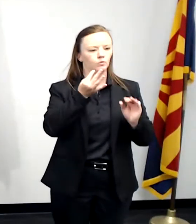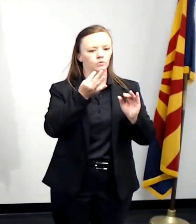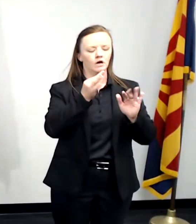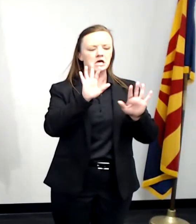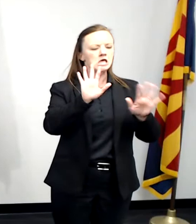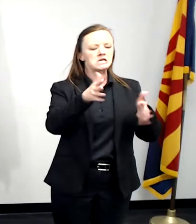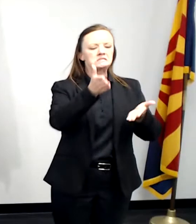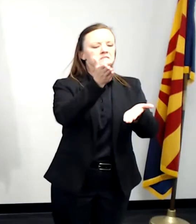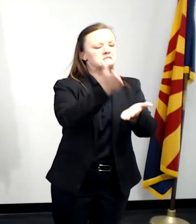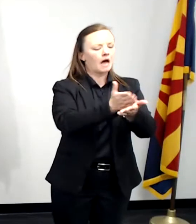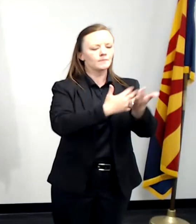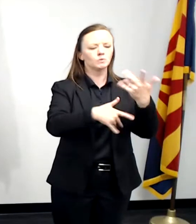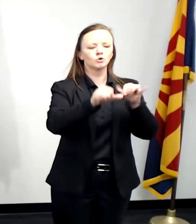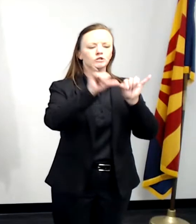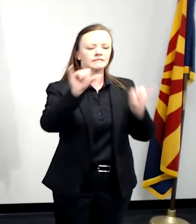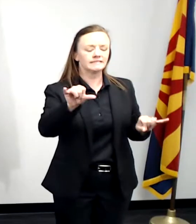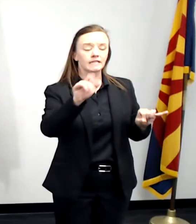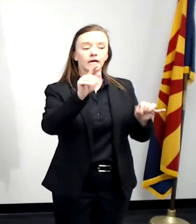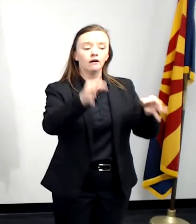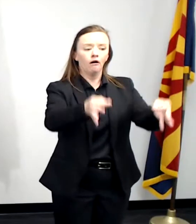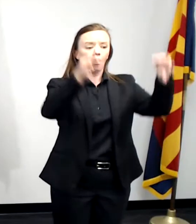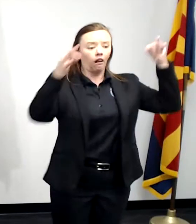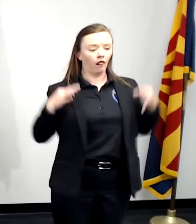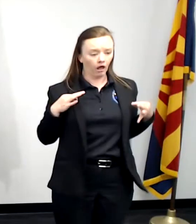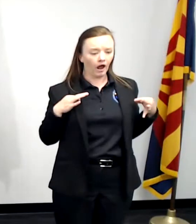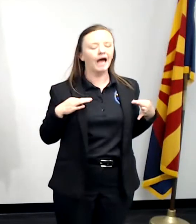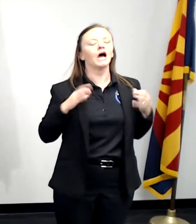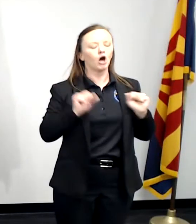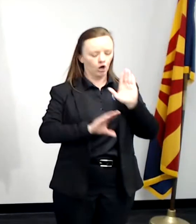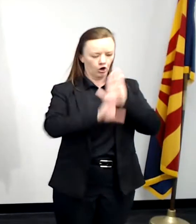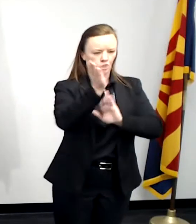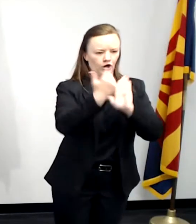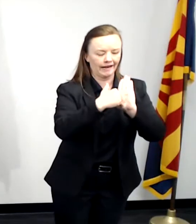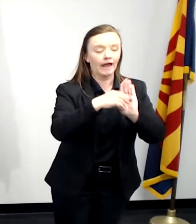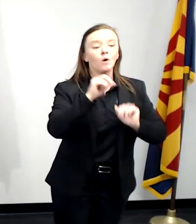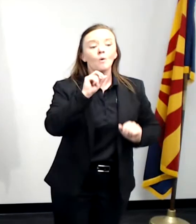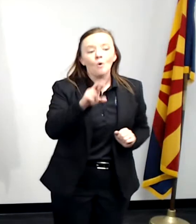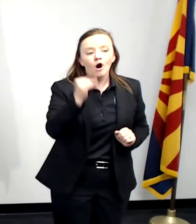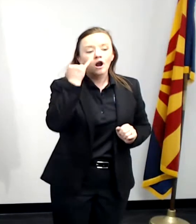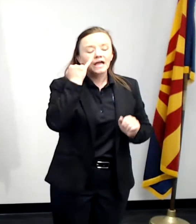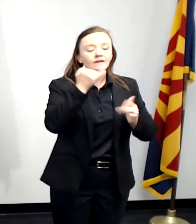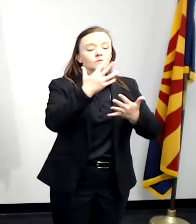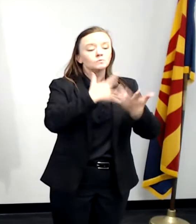all at once, that you could see a second peak. So we are absolutely taking